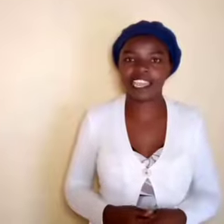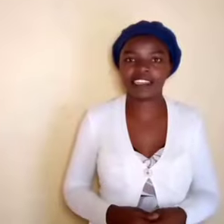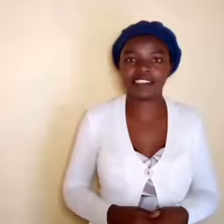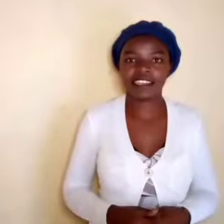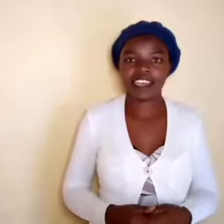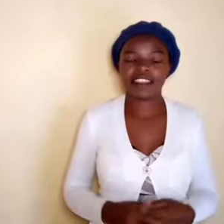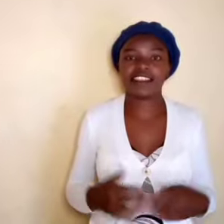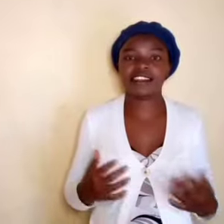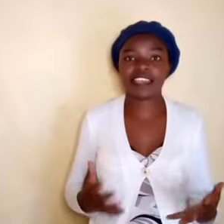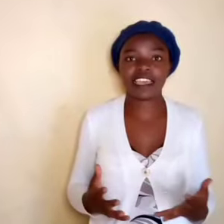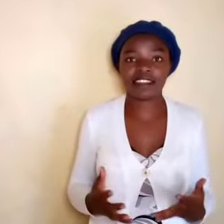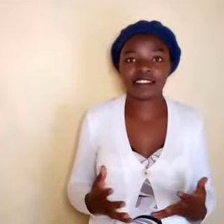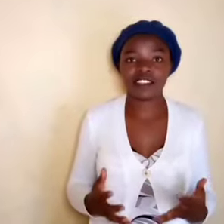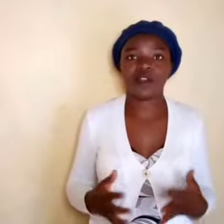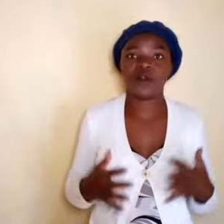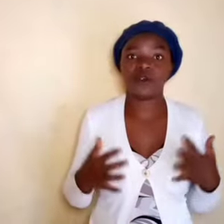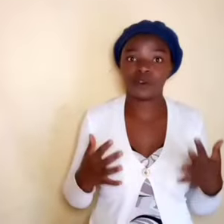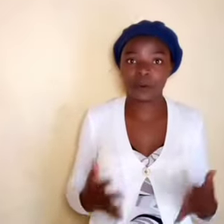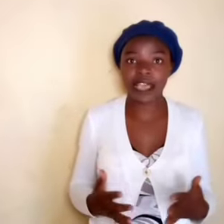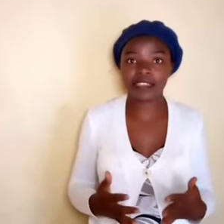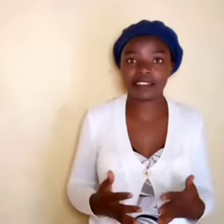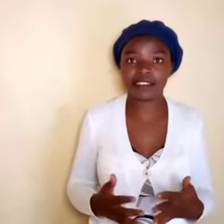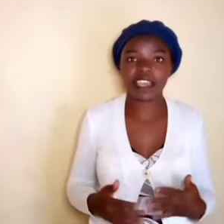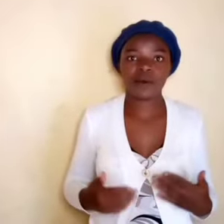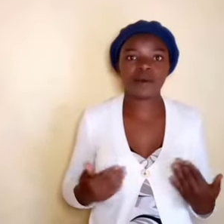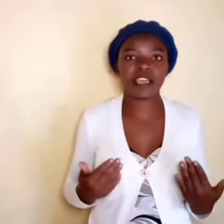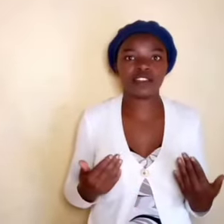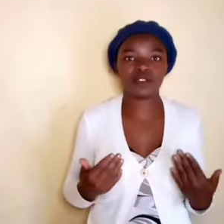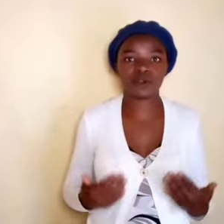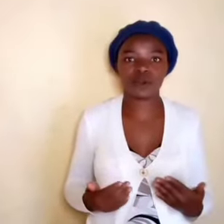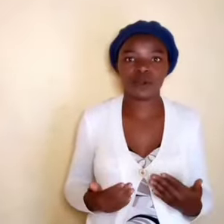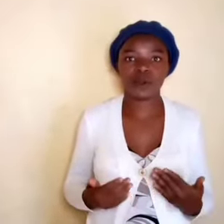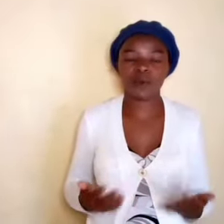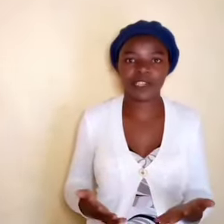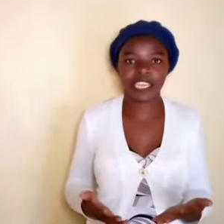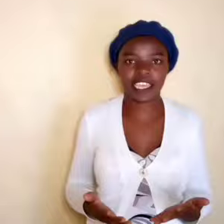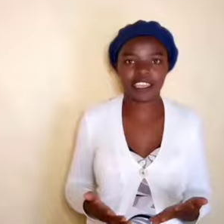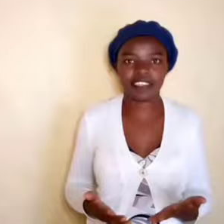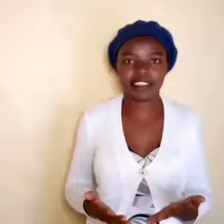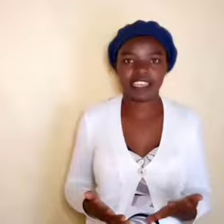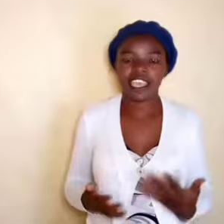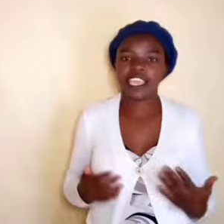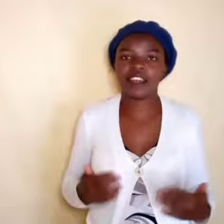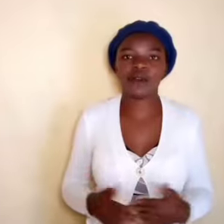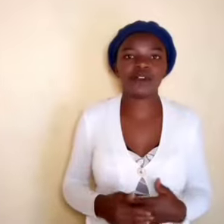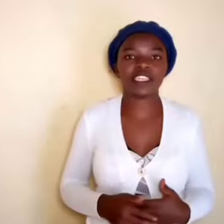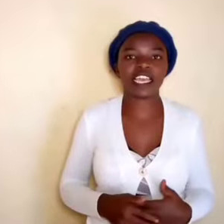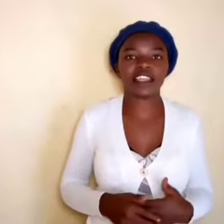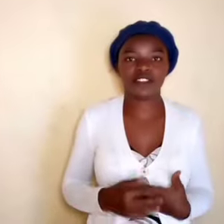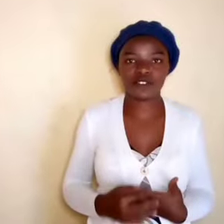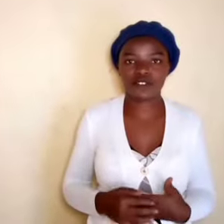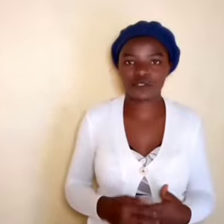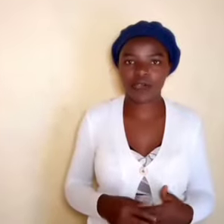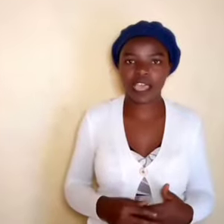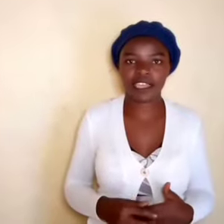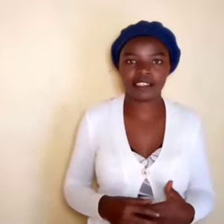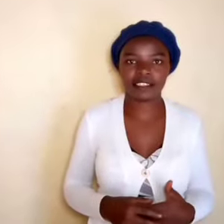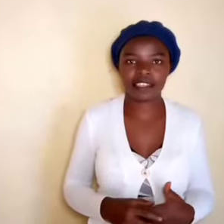select the signs or words we want to communicate in order not to hurt